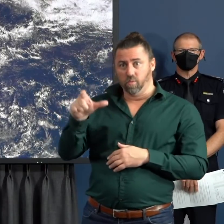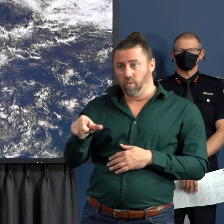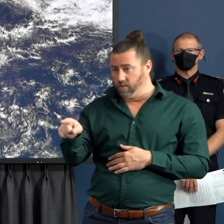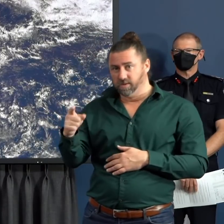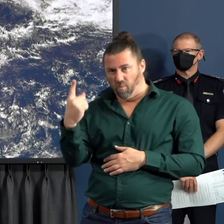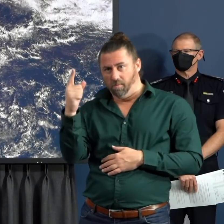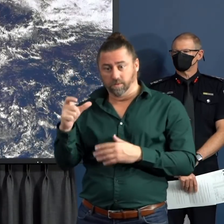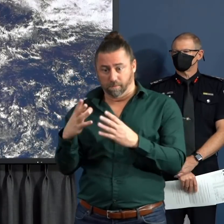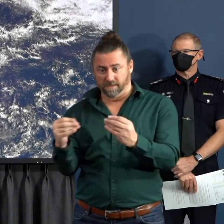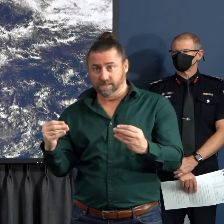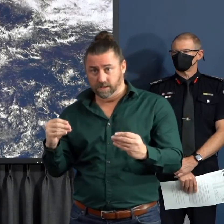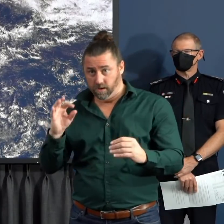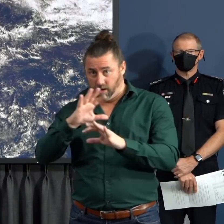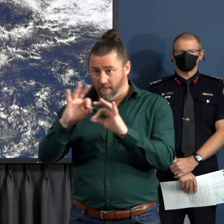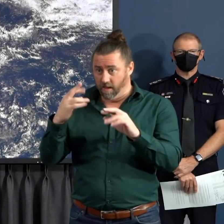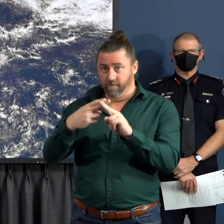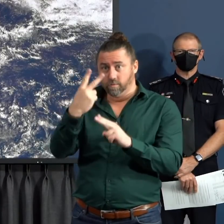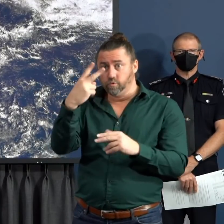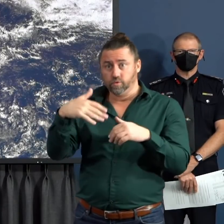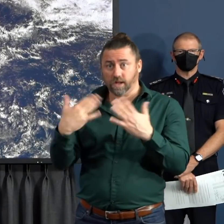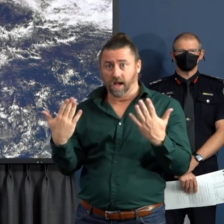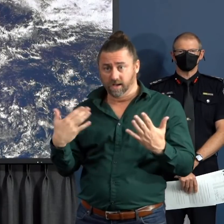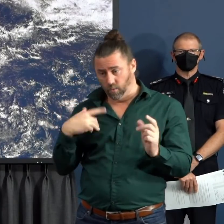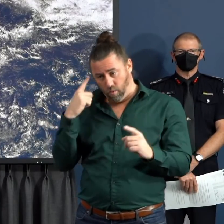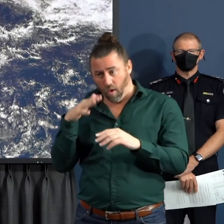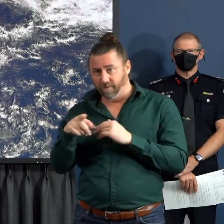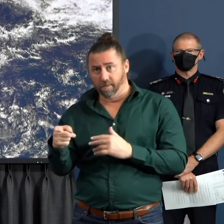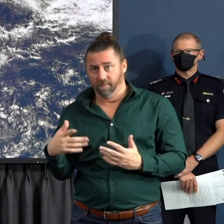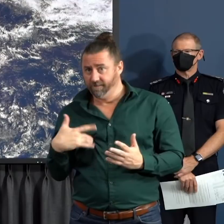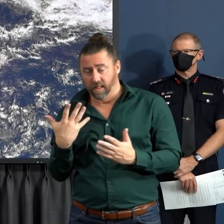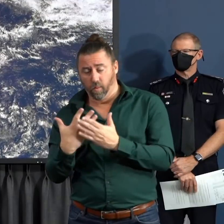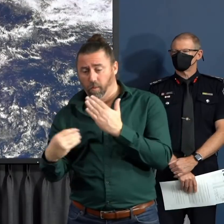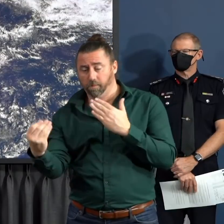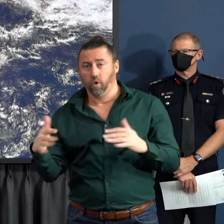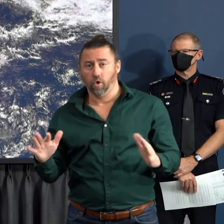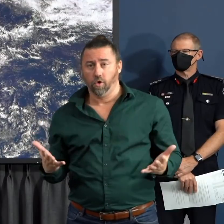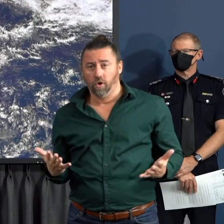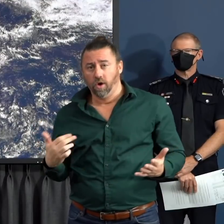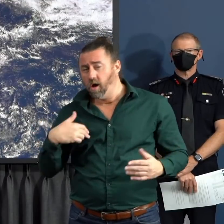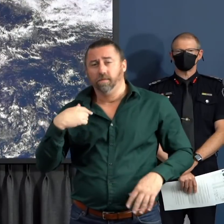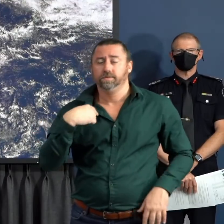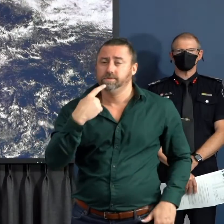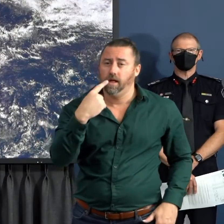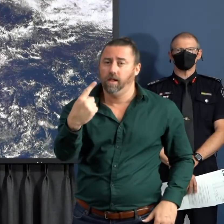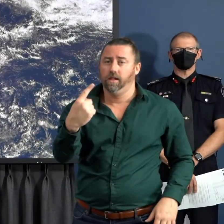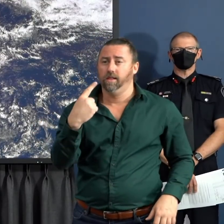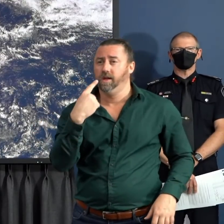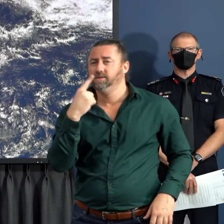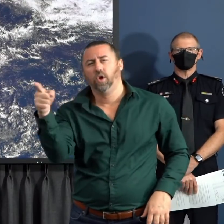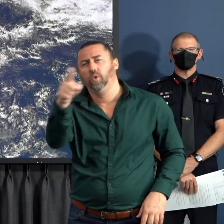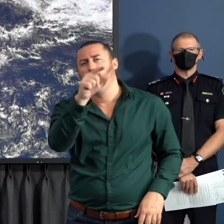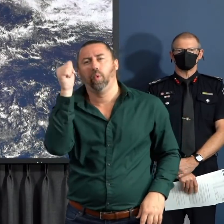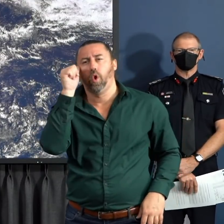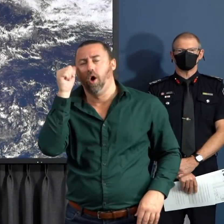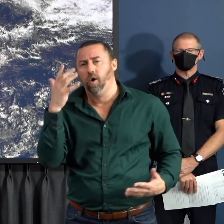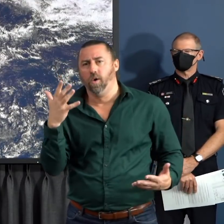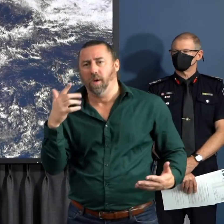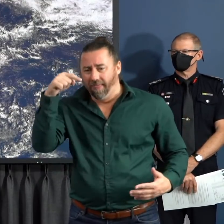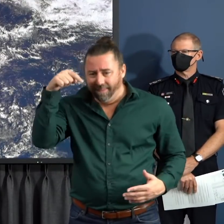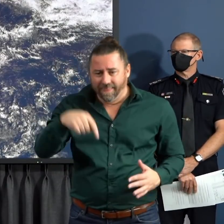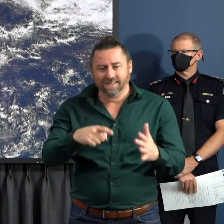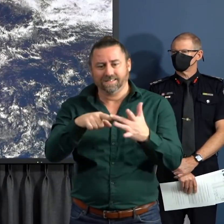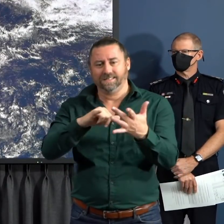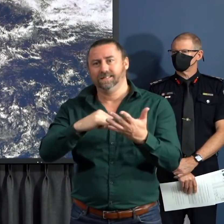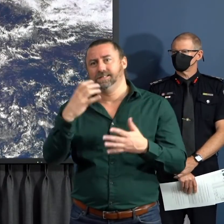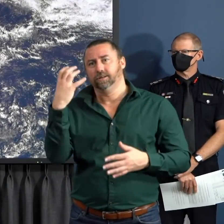that we haven't seen in the last 2 days. It has been mentioned so many times. We are in a very dangerous